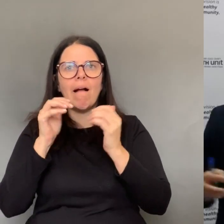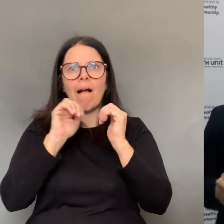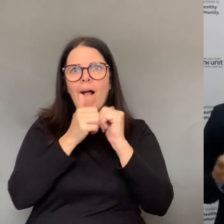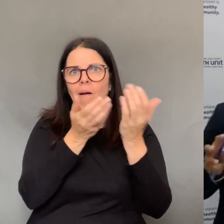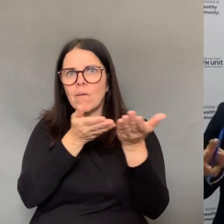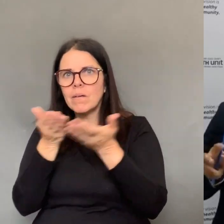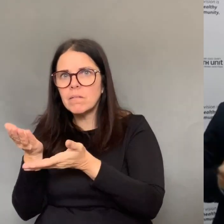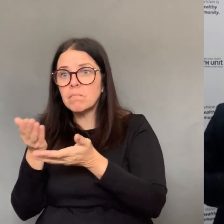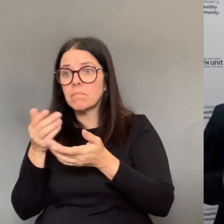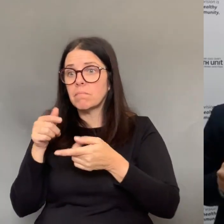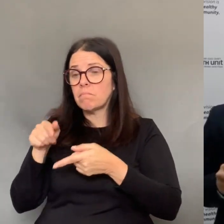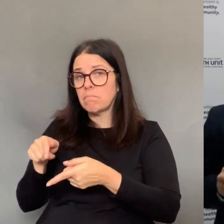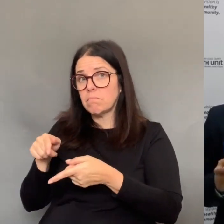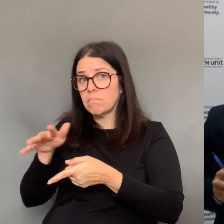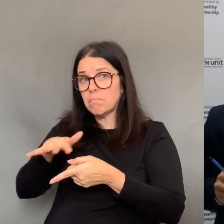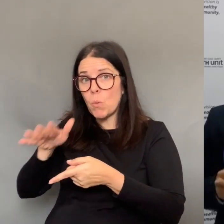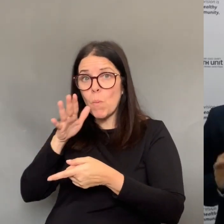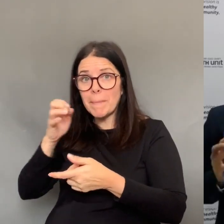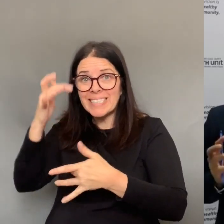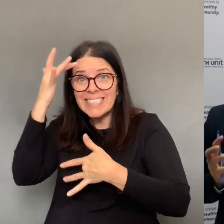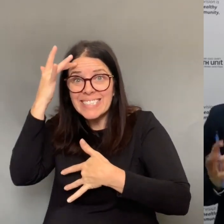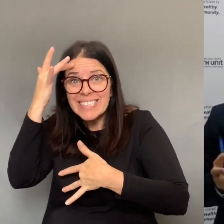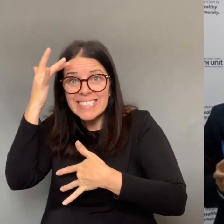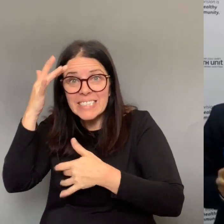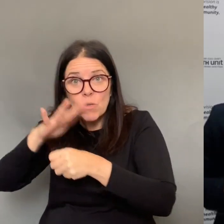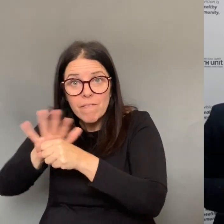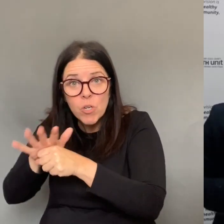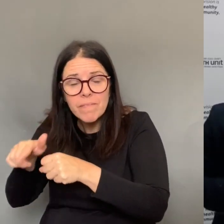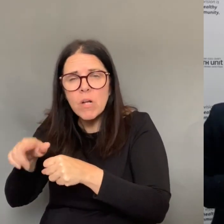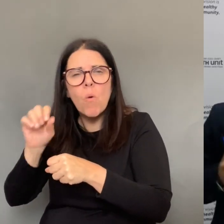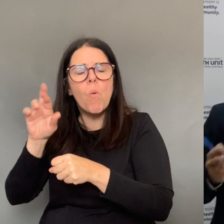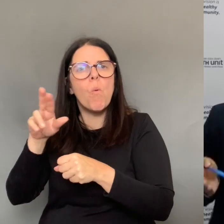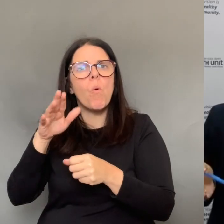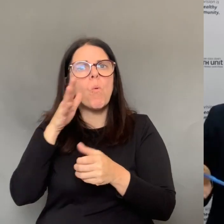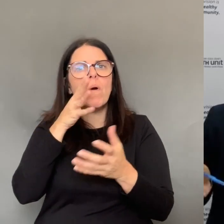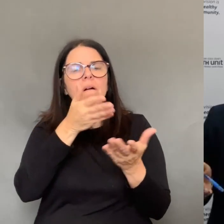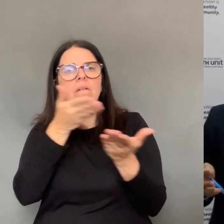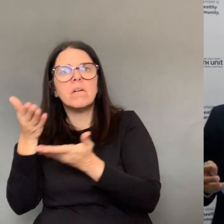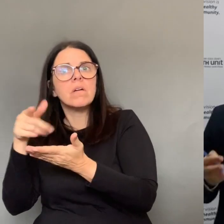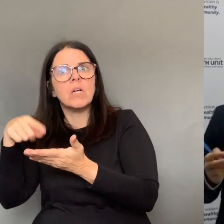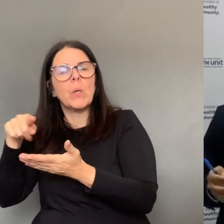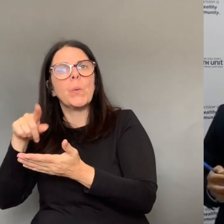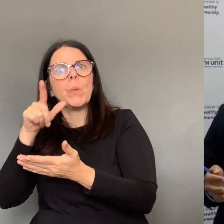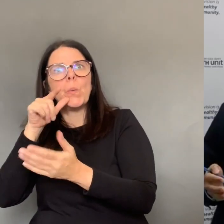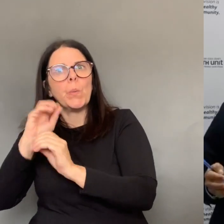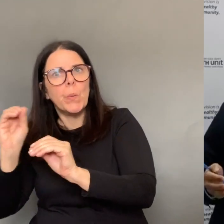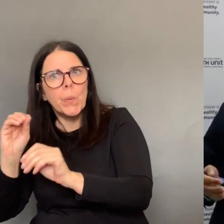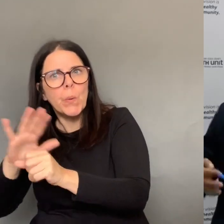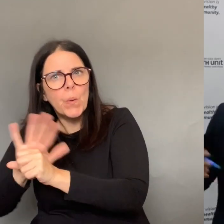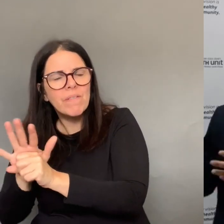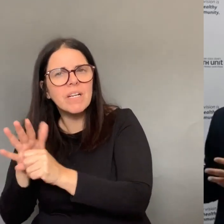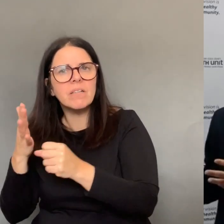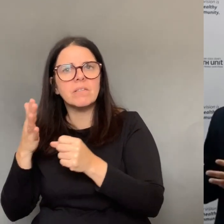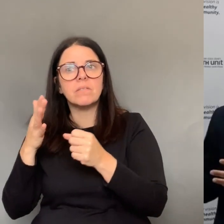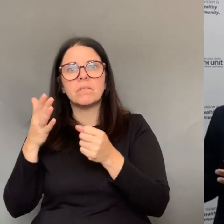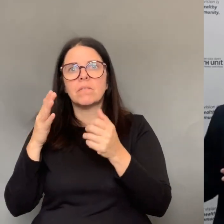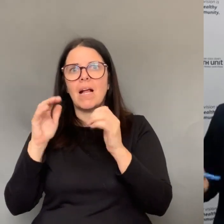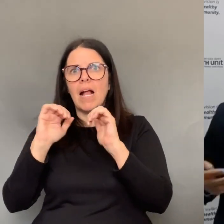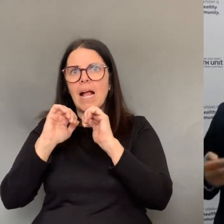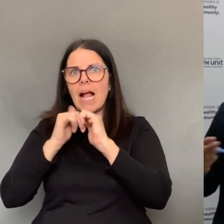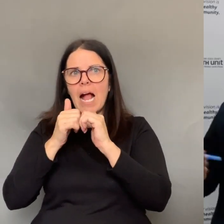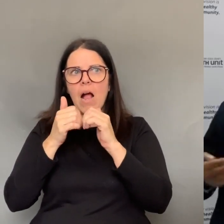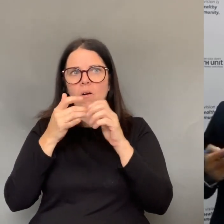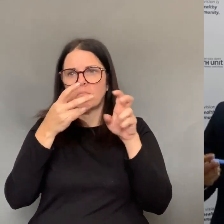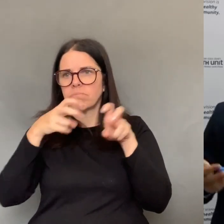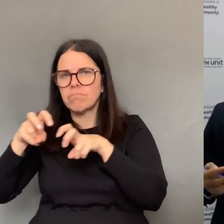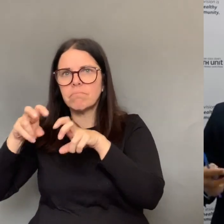level? The facility, are they only accepting people who are COVID positive or people who are just COVID negative? So